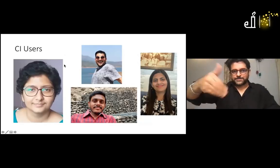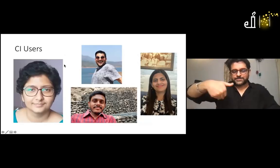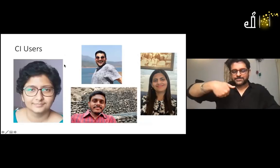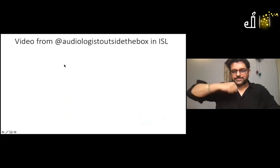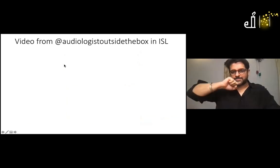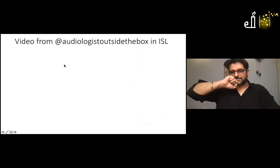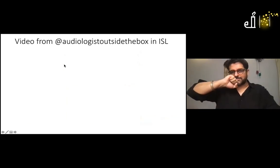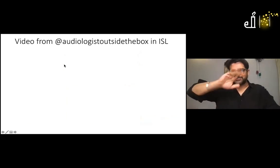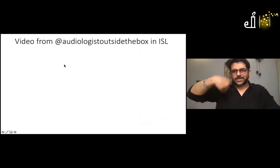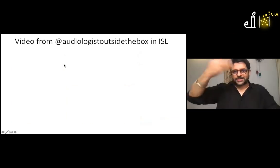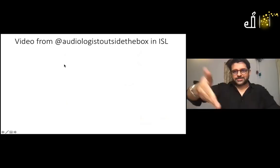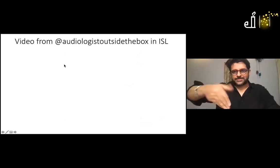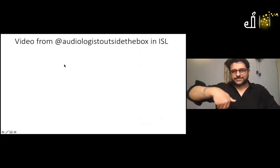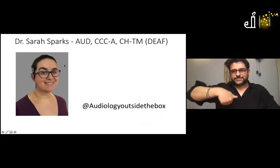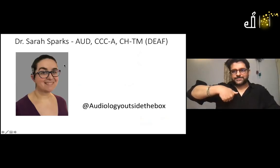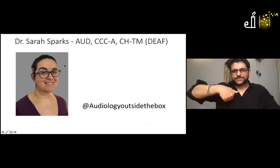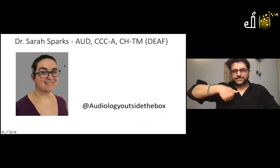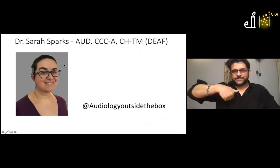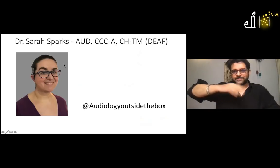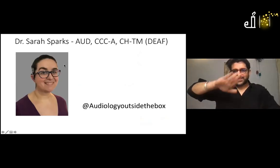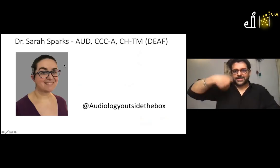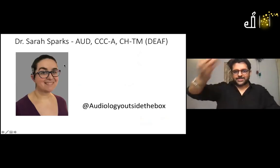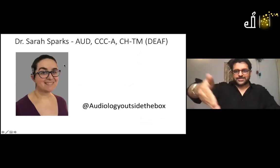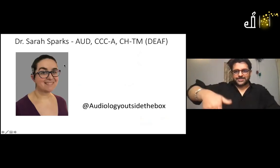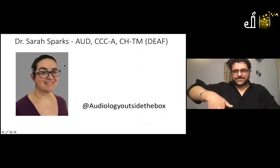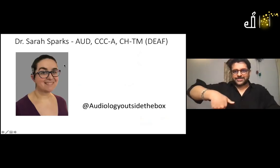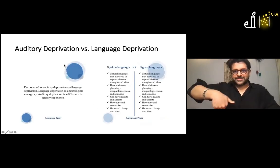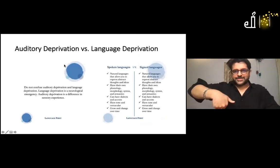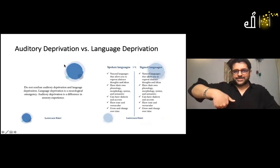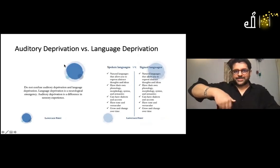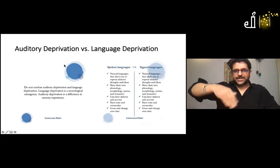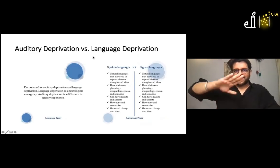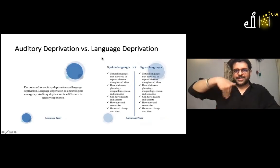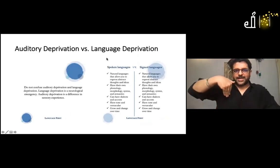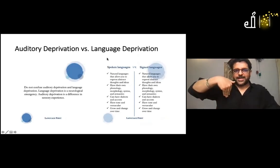Next slide. Next slide. Next slide.